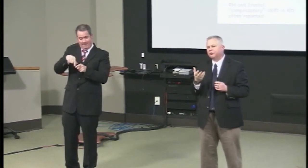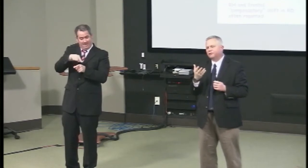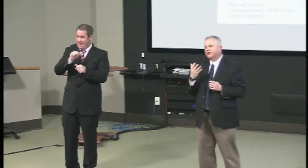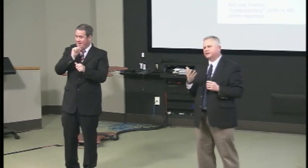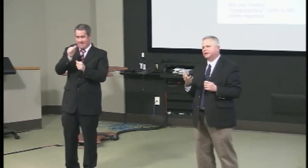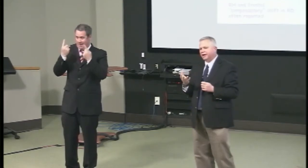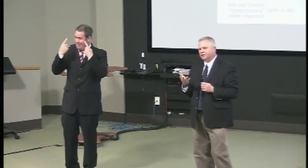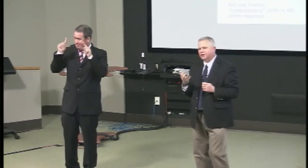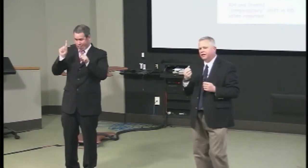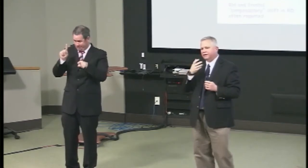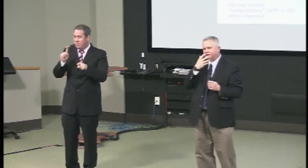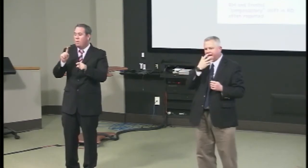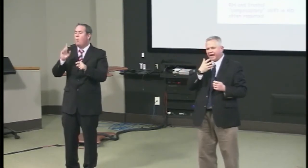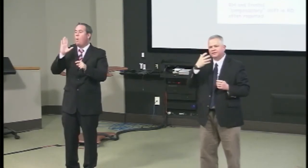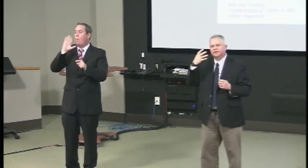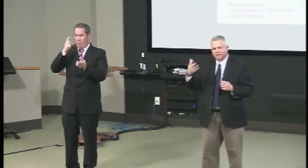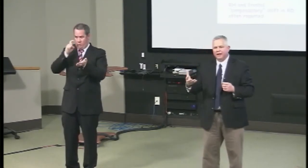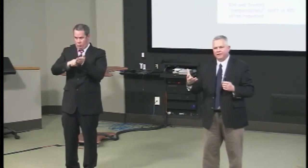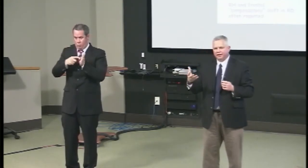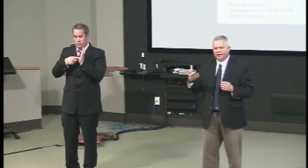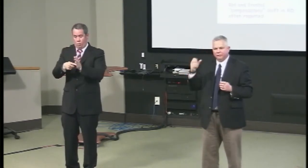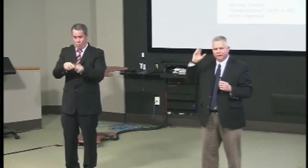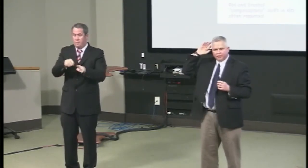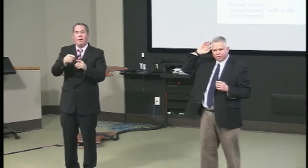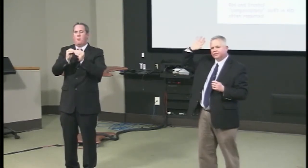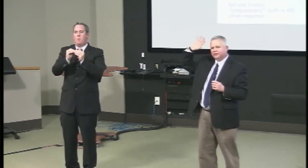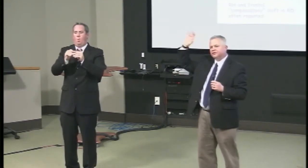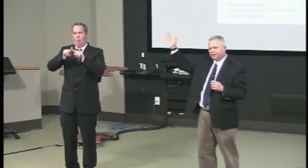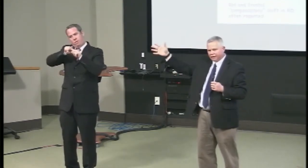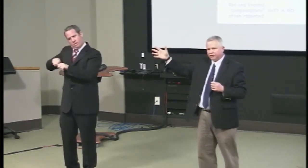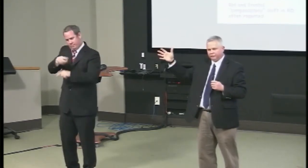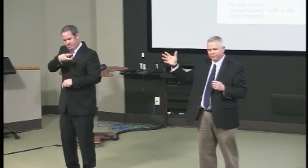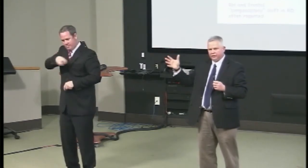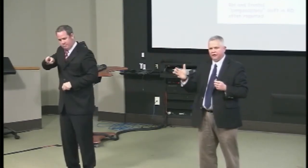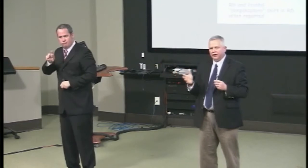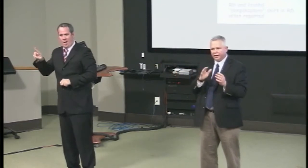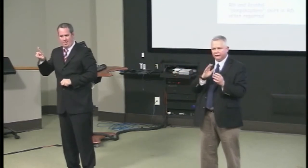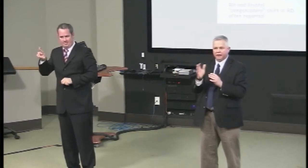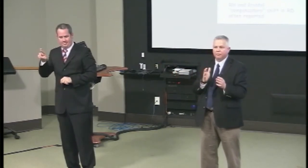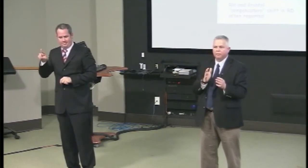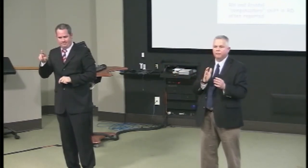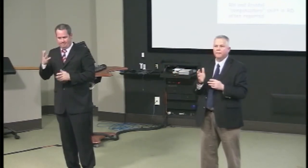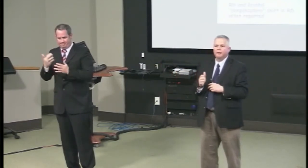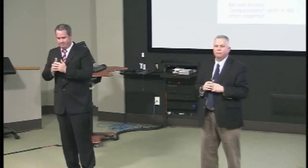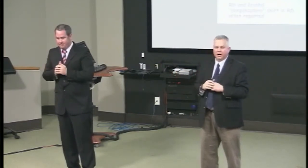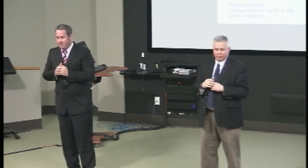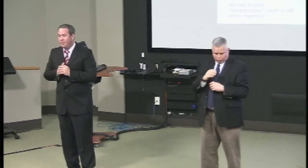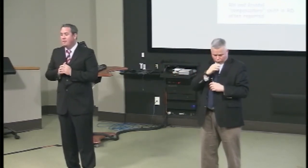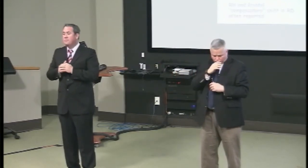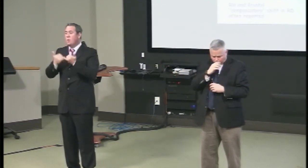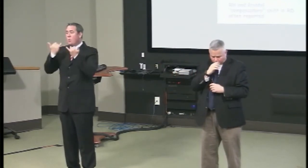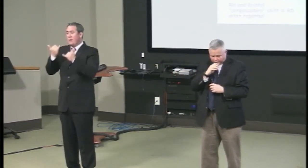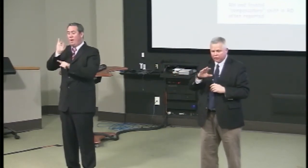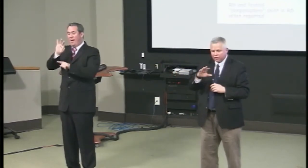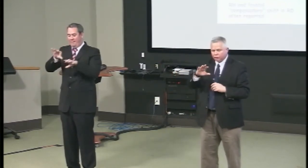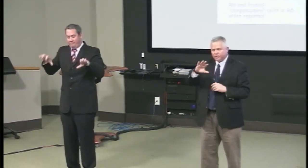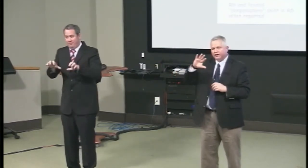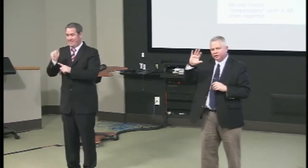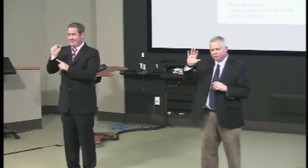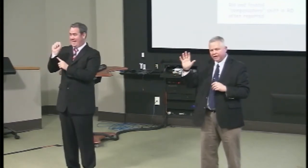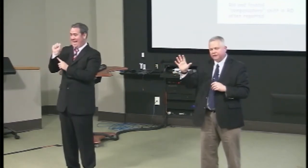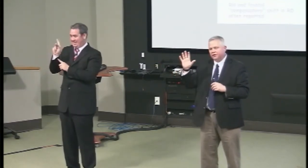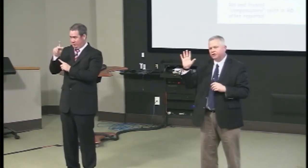think generally it's the case that if the task is demanding enough, you begin to see that shift. And, but